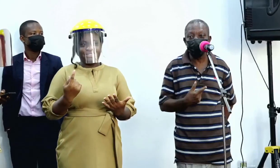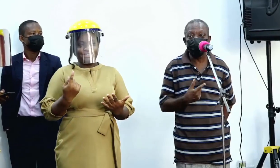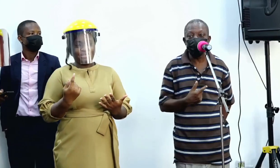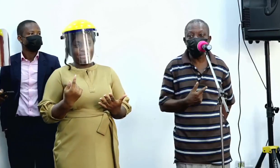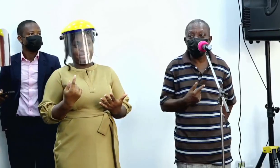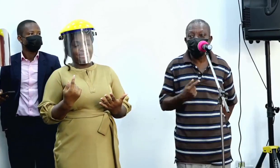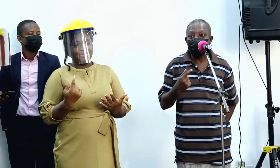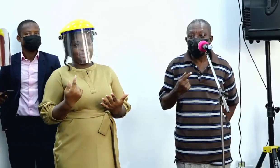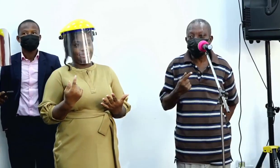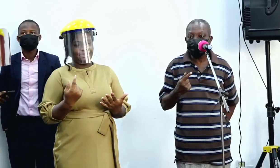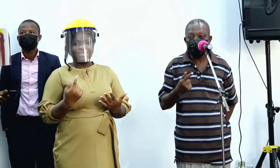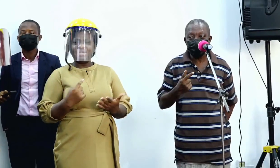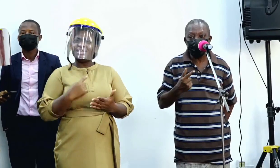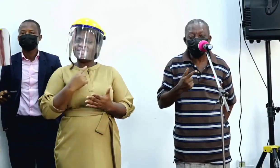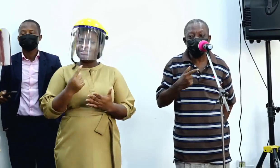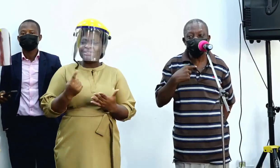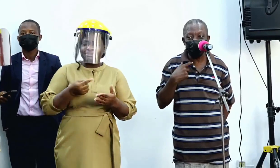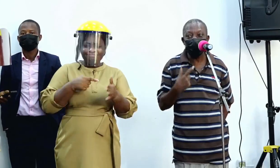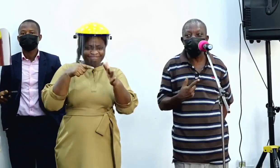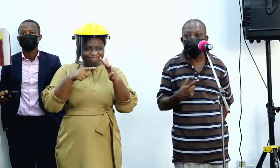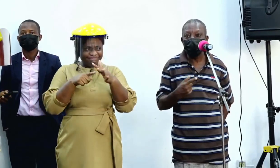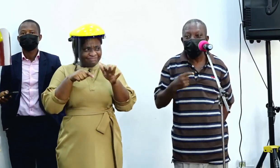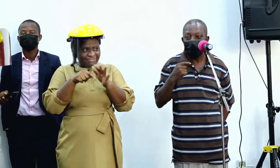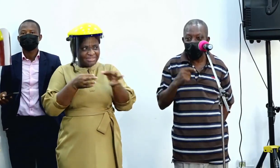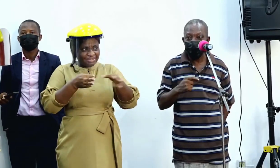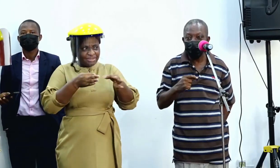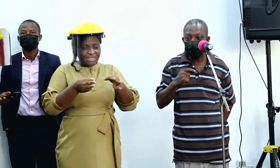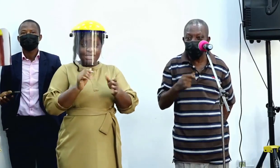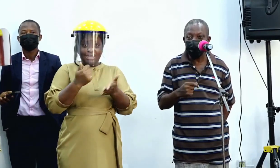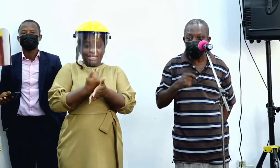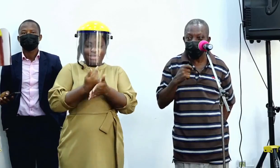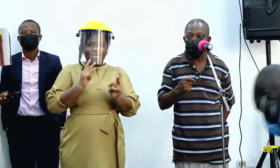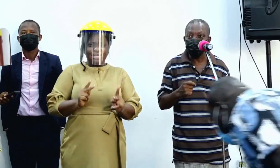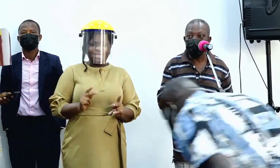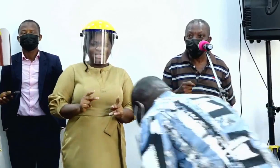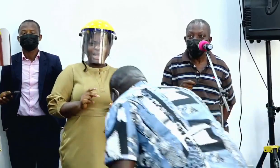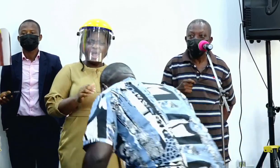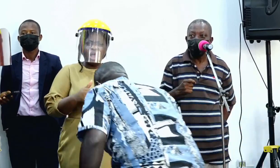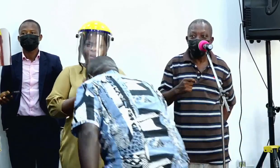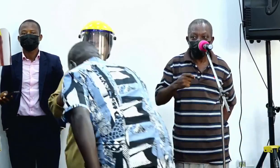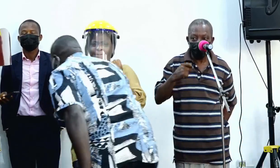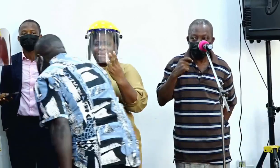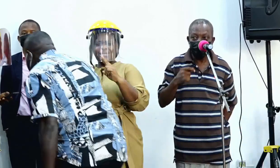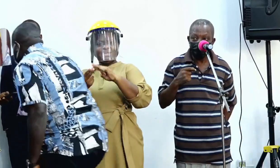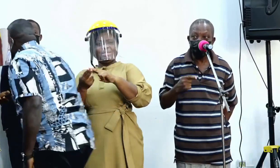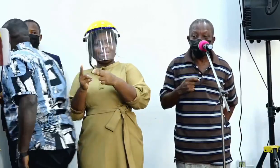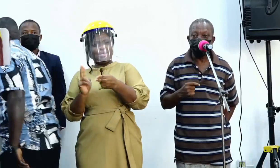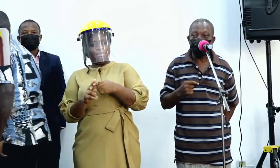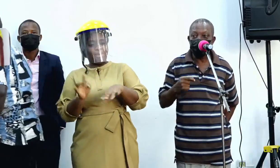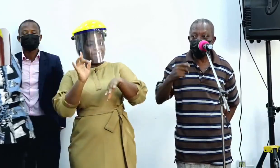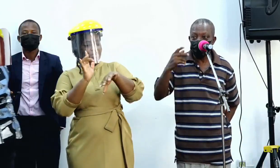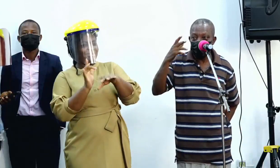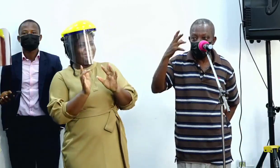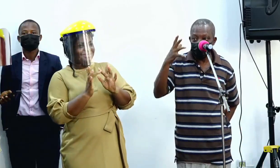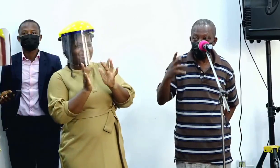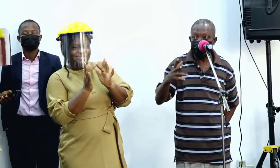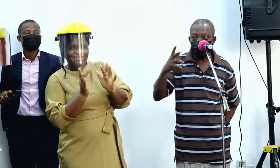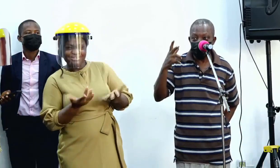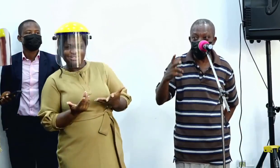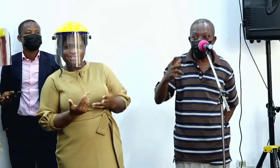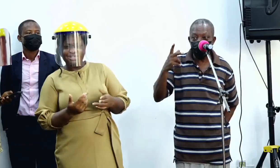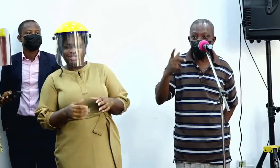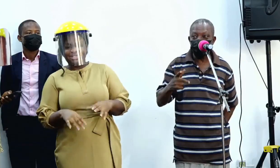for Daily Searchlight. Can you specifically tell Ghanaians how many pupils or students have contracted the disease so far? Then the number